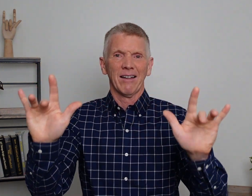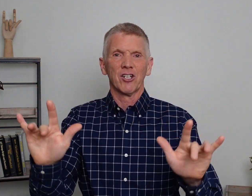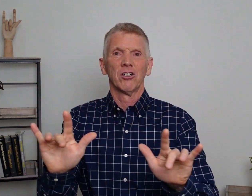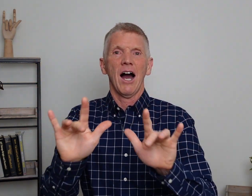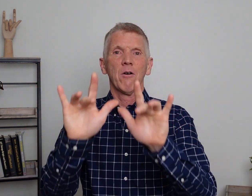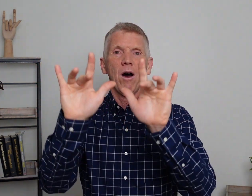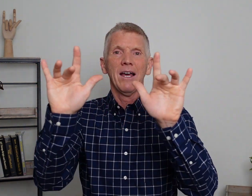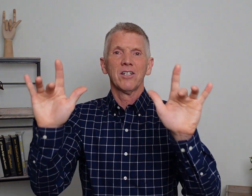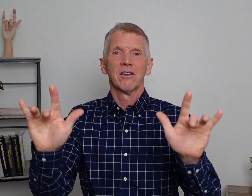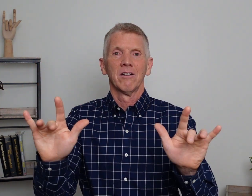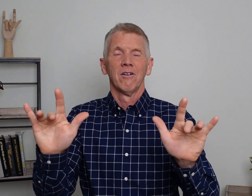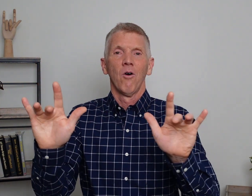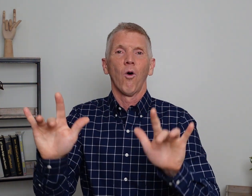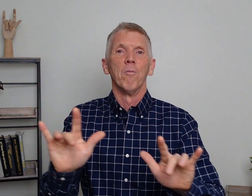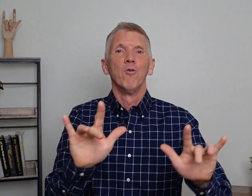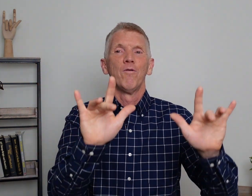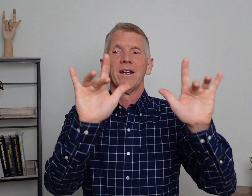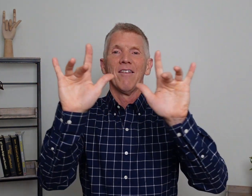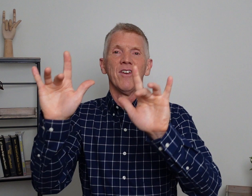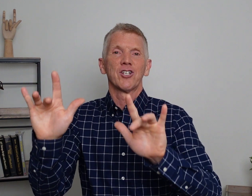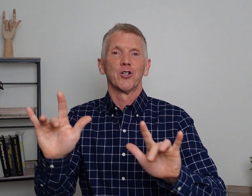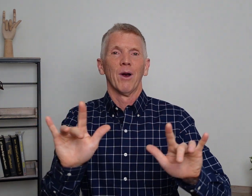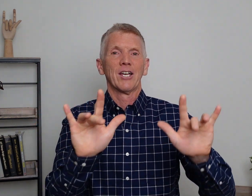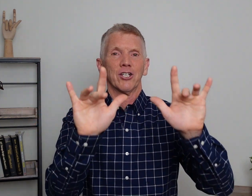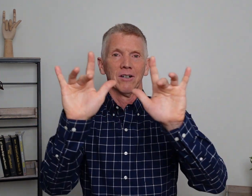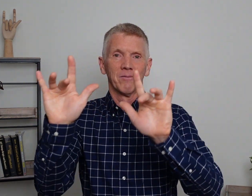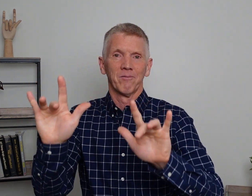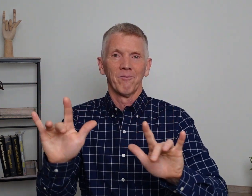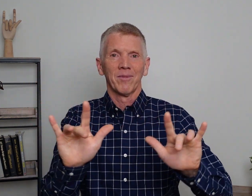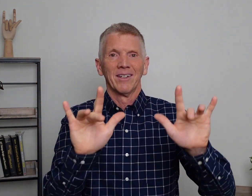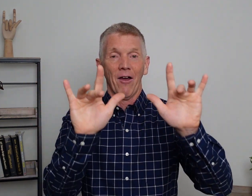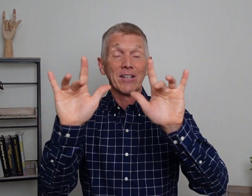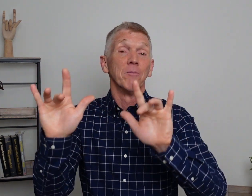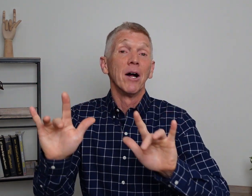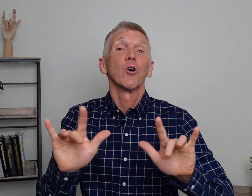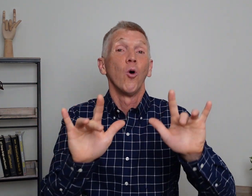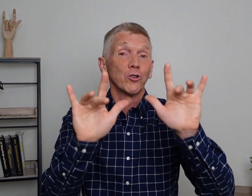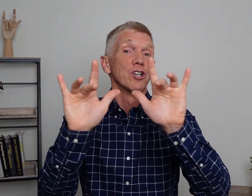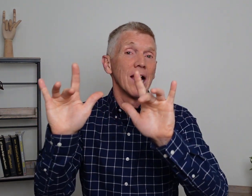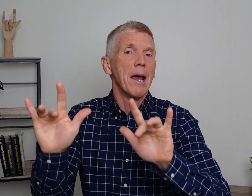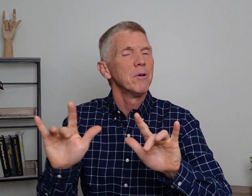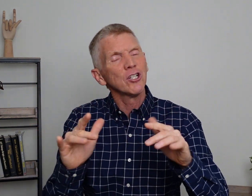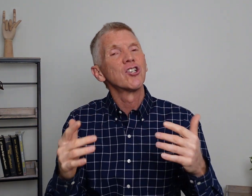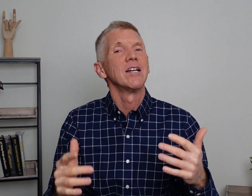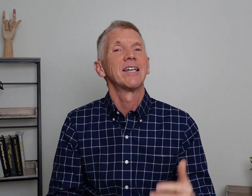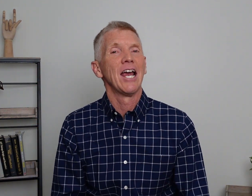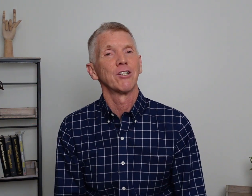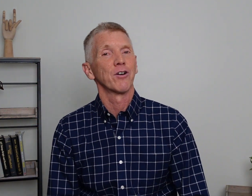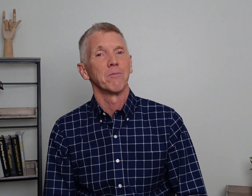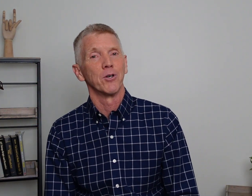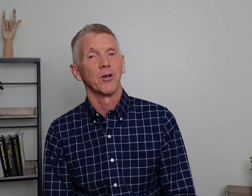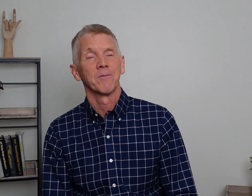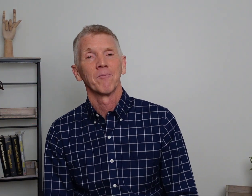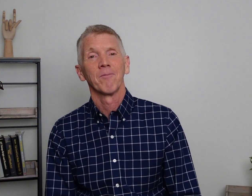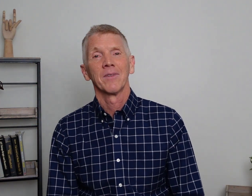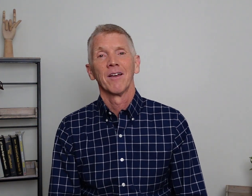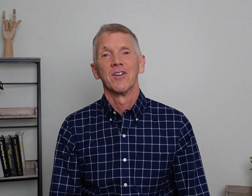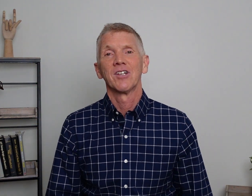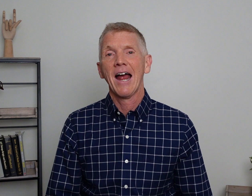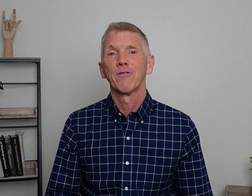this clockwise or moving in this direction. Now that's a much older sign, but you'll see it occasionally for computer. The sign for